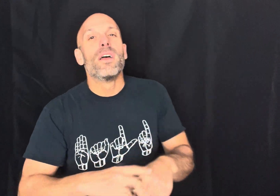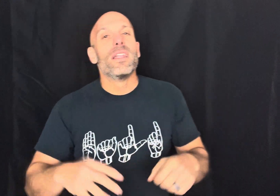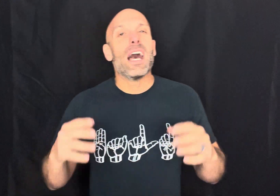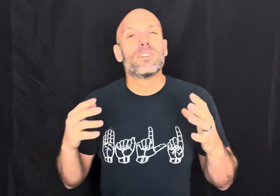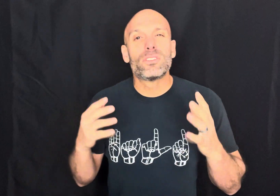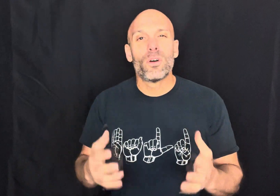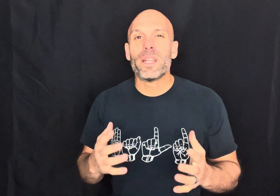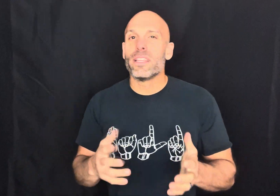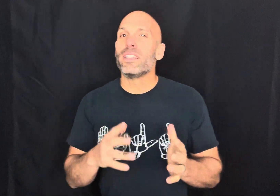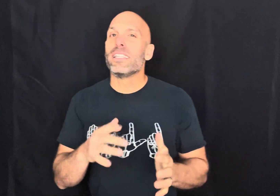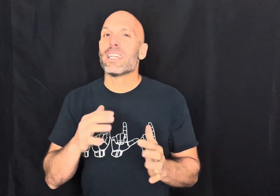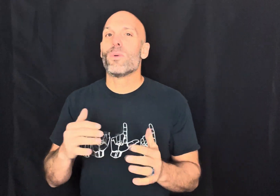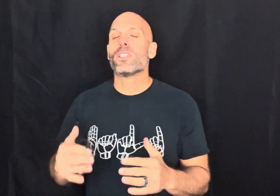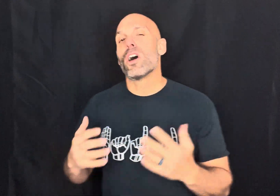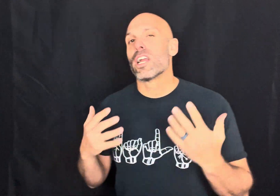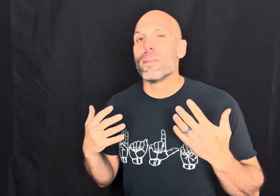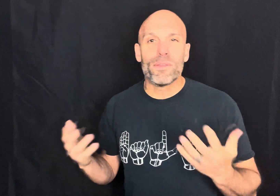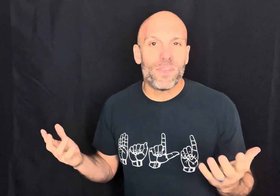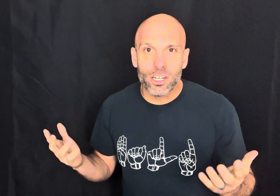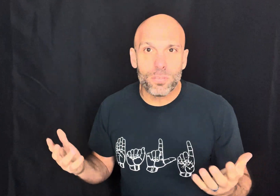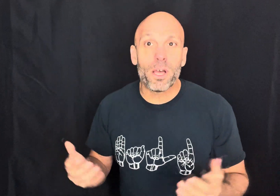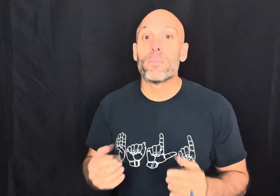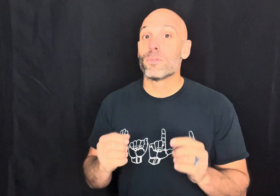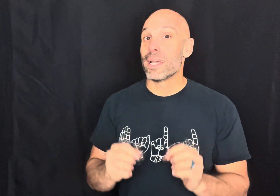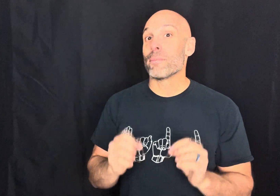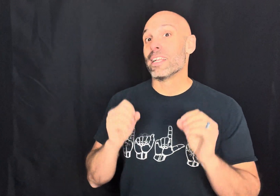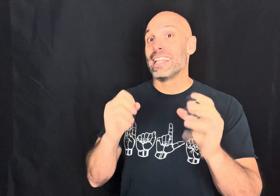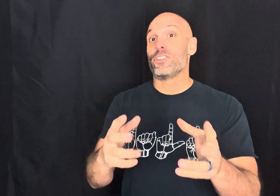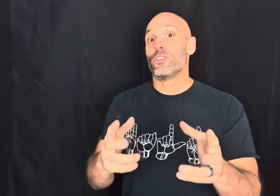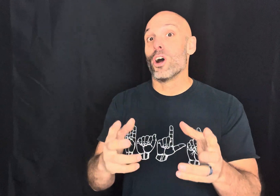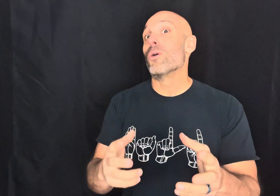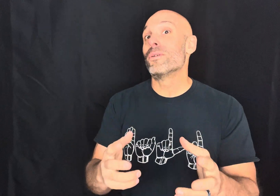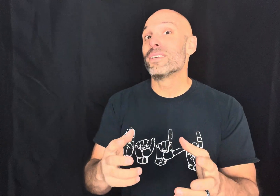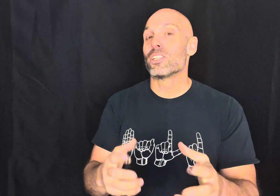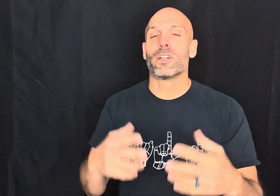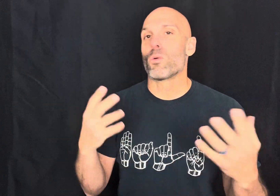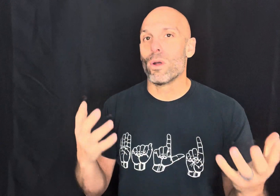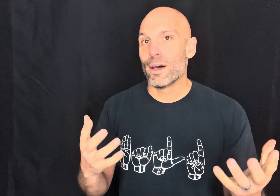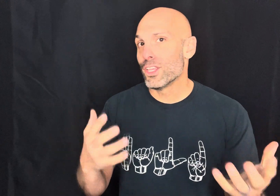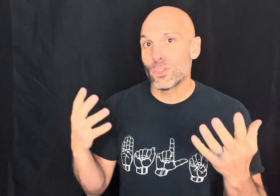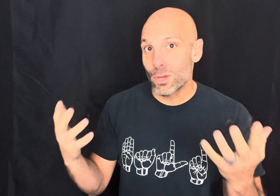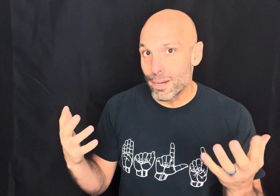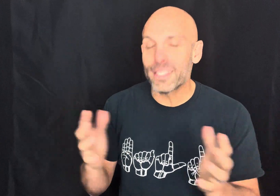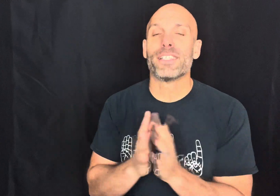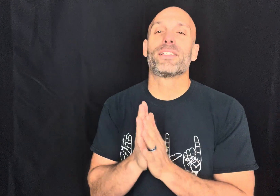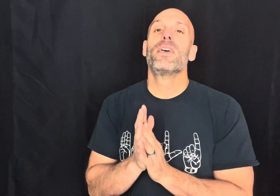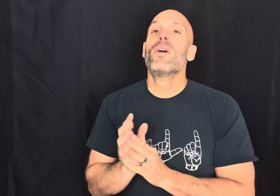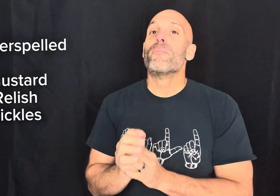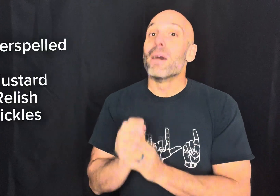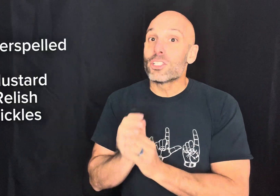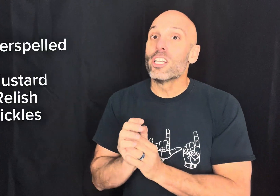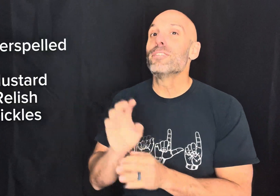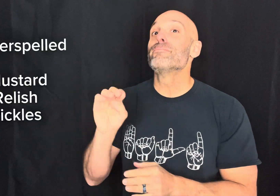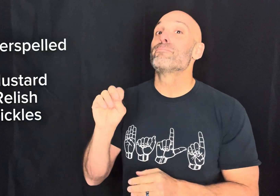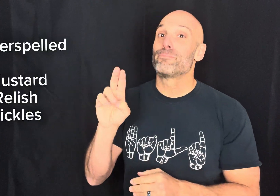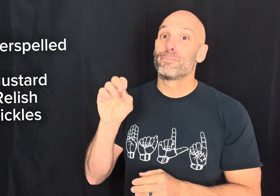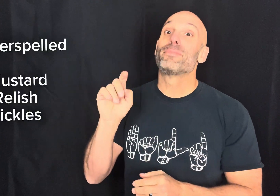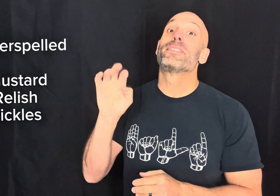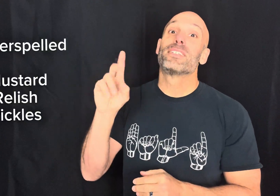Now, so many of these next ones are gonna be finger spelled, but I'm gonna let you know, because you're like, what about this and what about this? Mustard